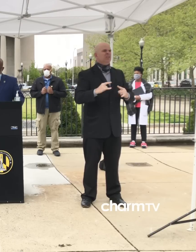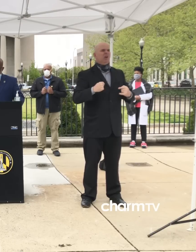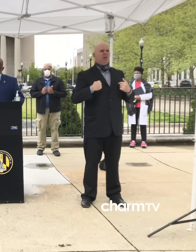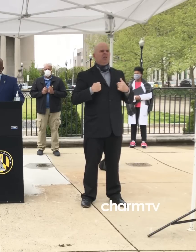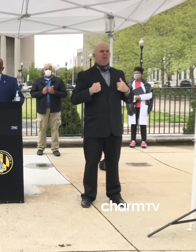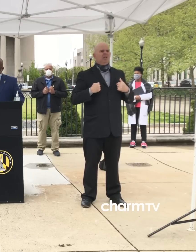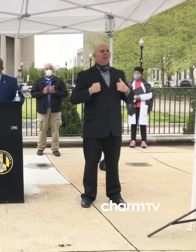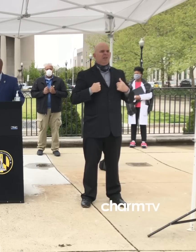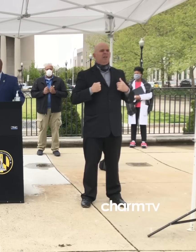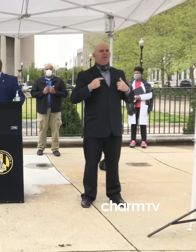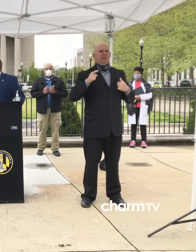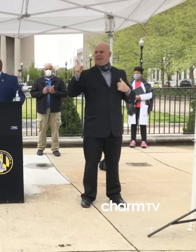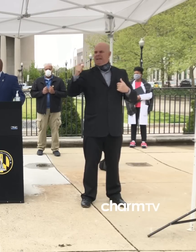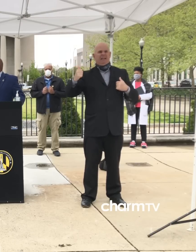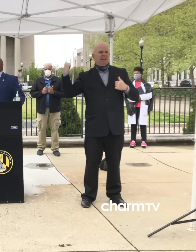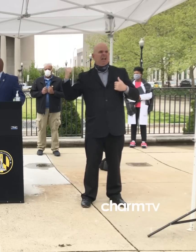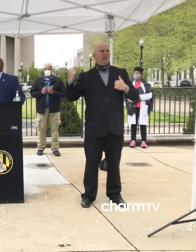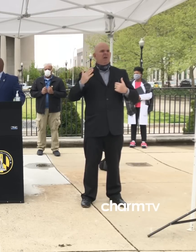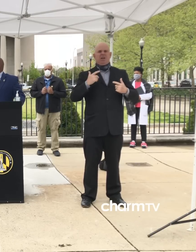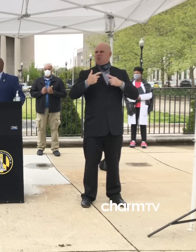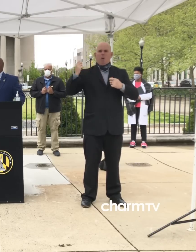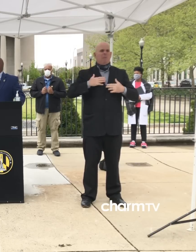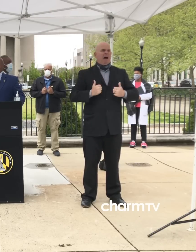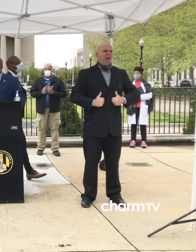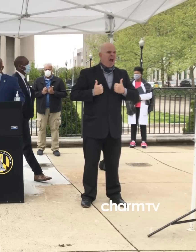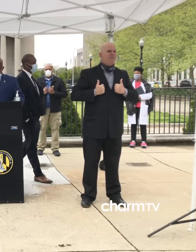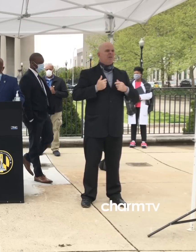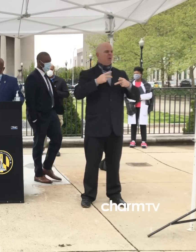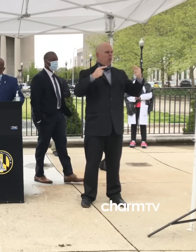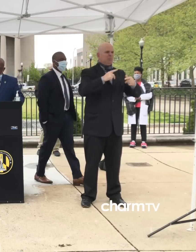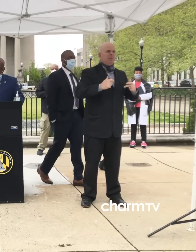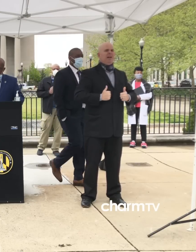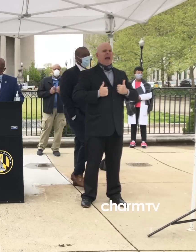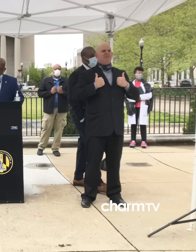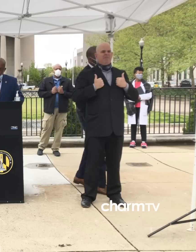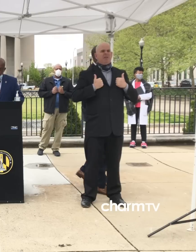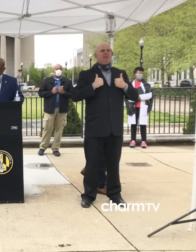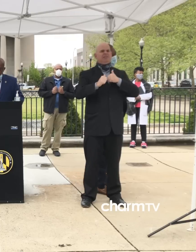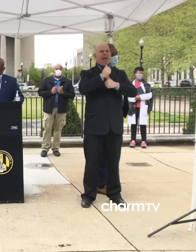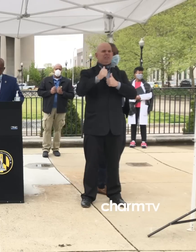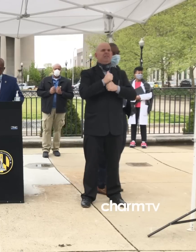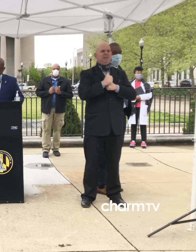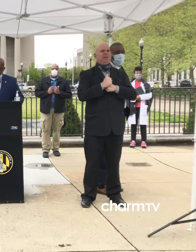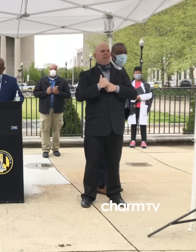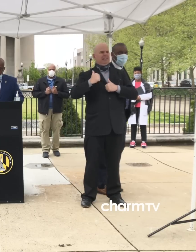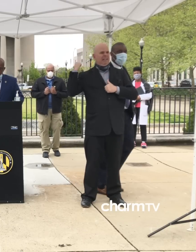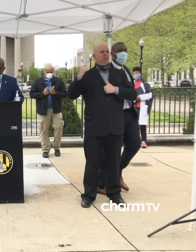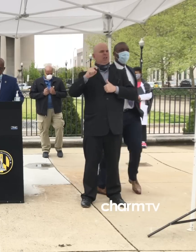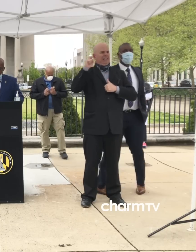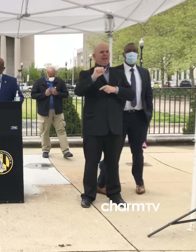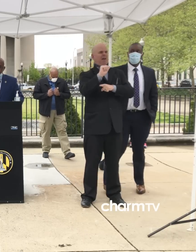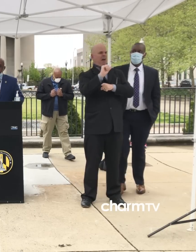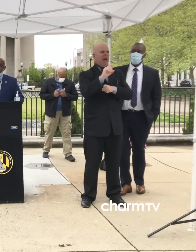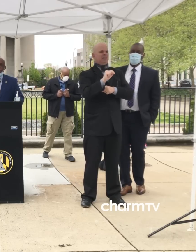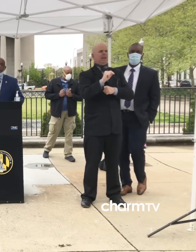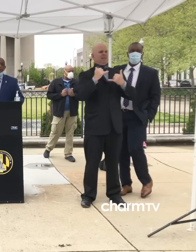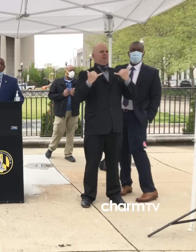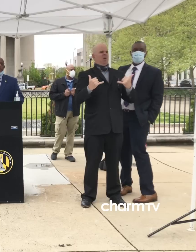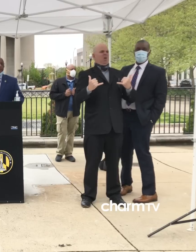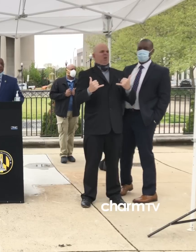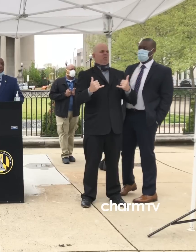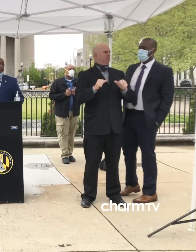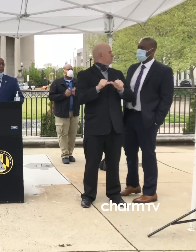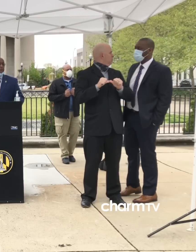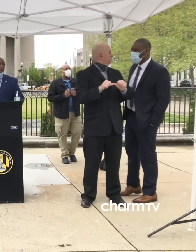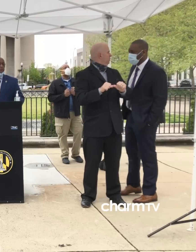my life and everybody else's life in danger. He needs to act now. Permanent